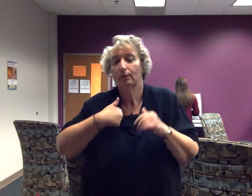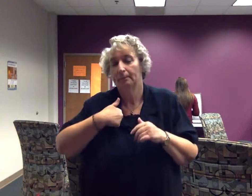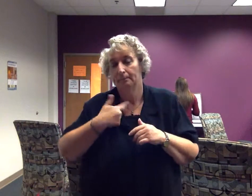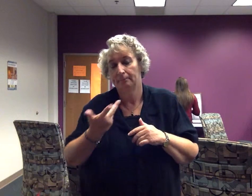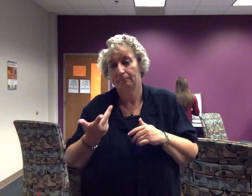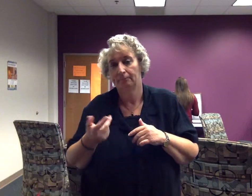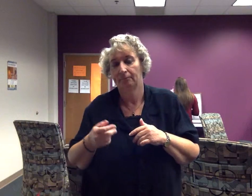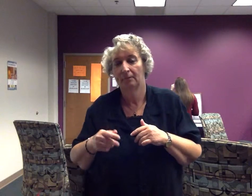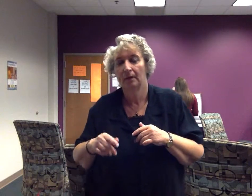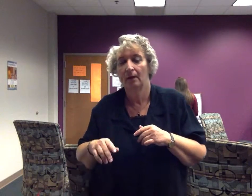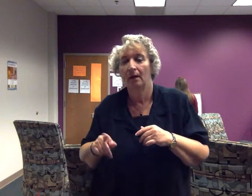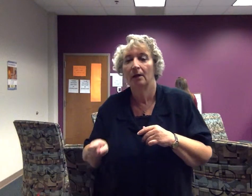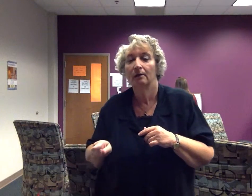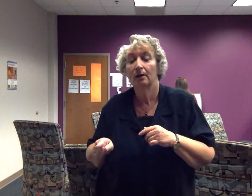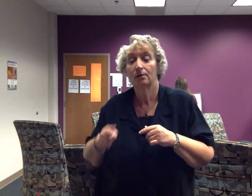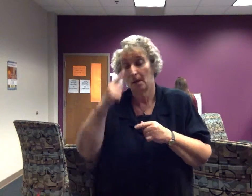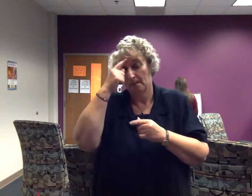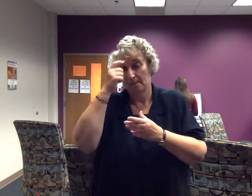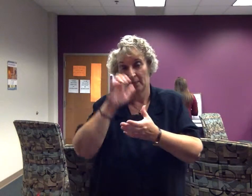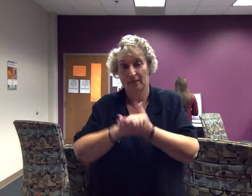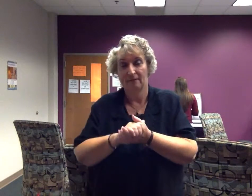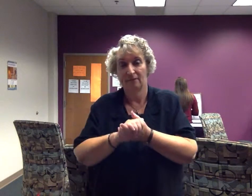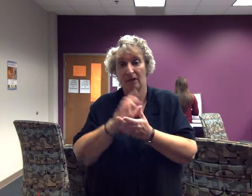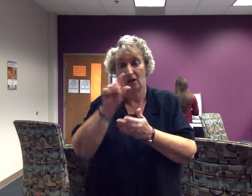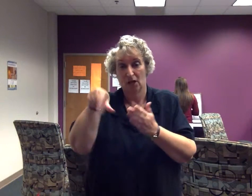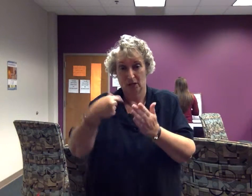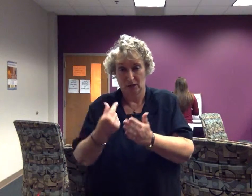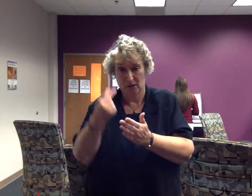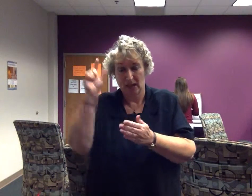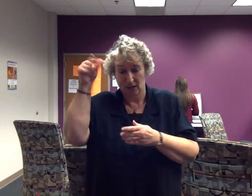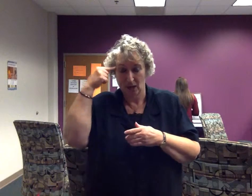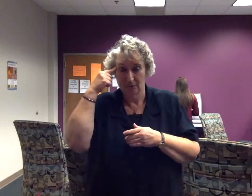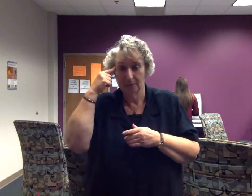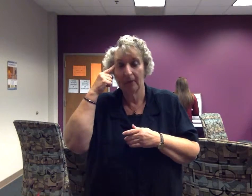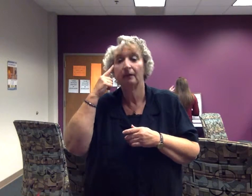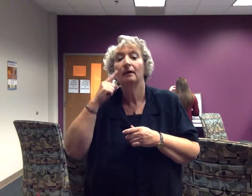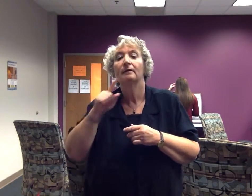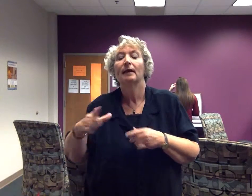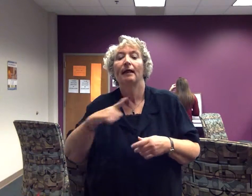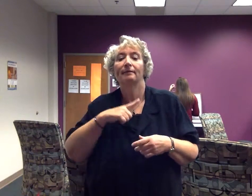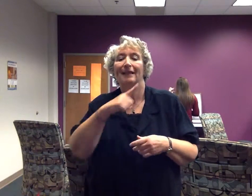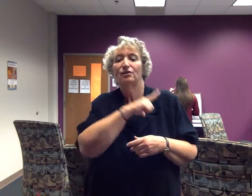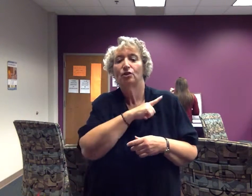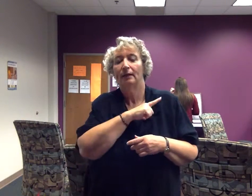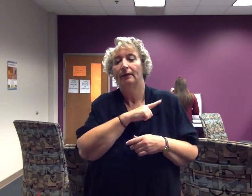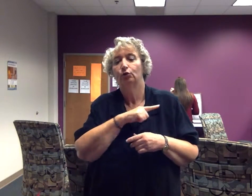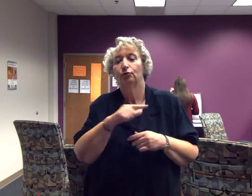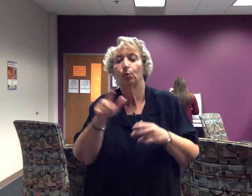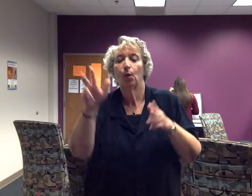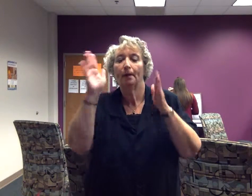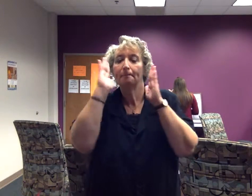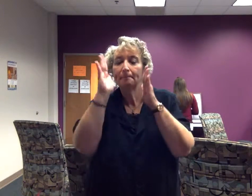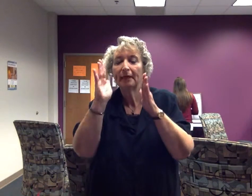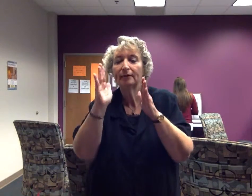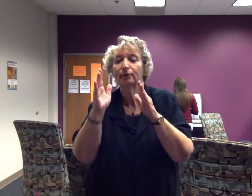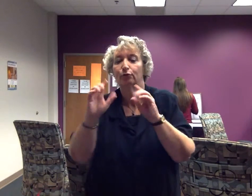bit, and there's a belief in government that legislators will listen more to a large group of people than to just an individual. Does that make sense? So